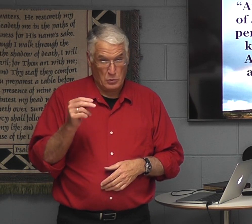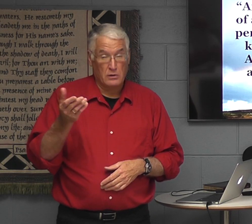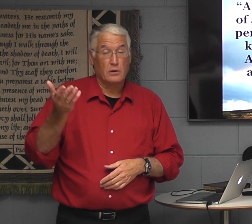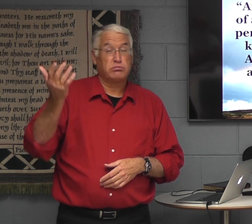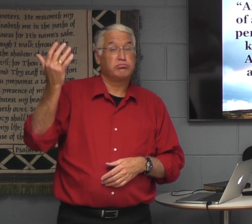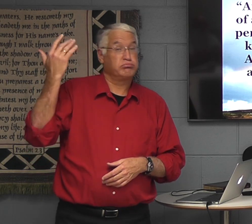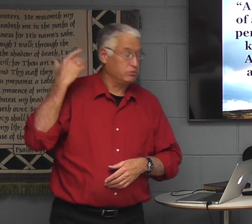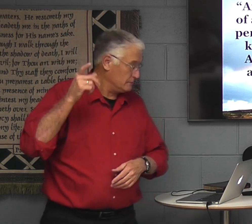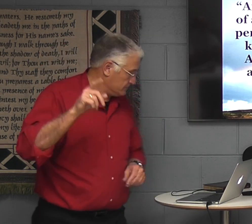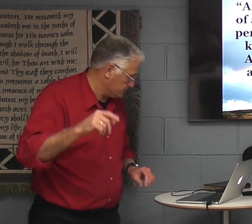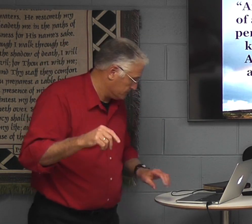No.